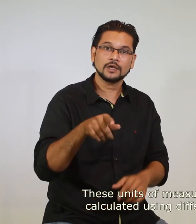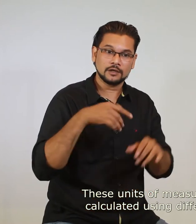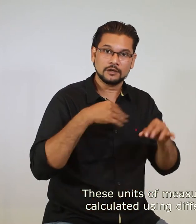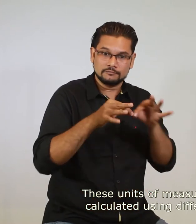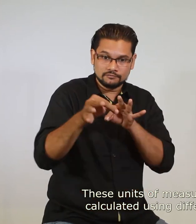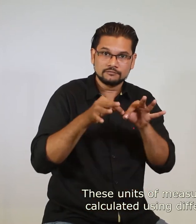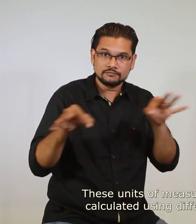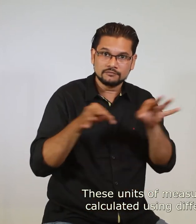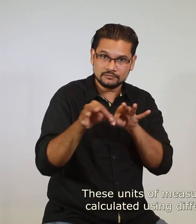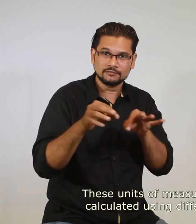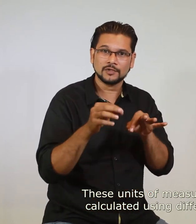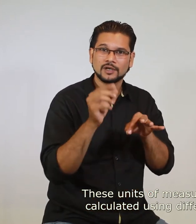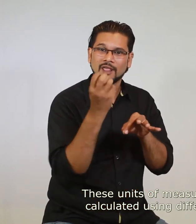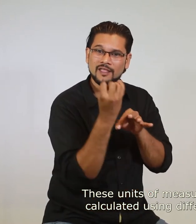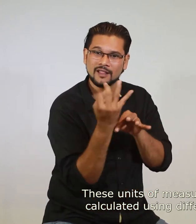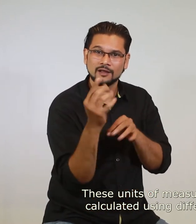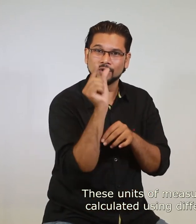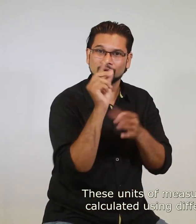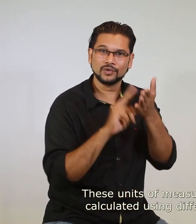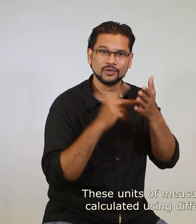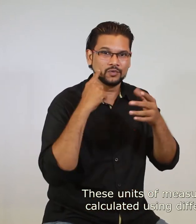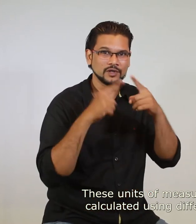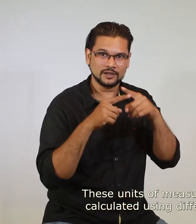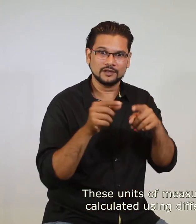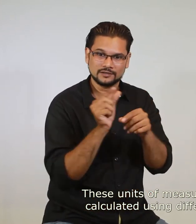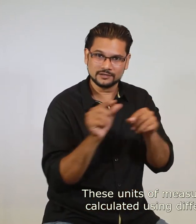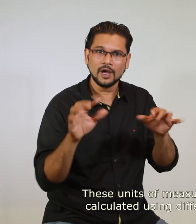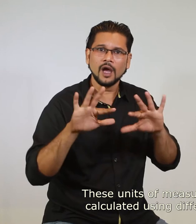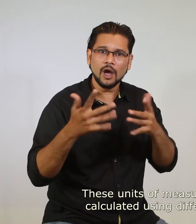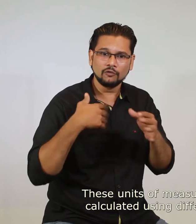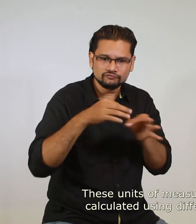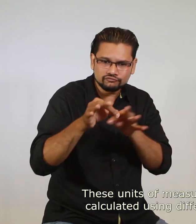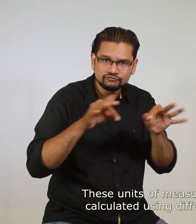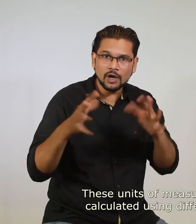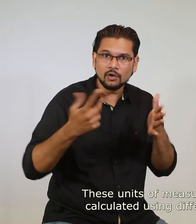These units of measurement are calculated using different tools.